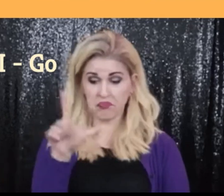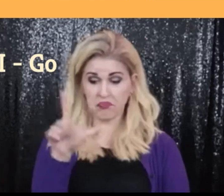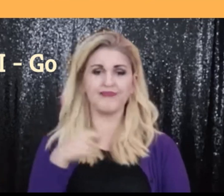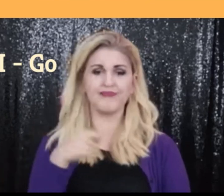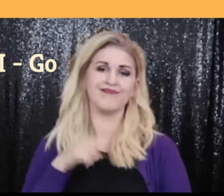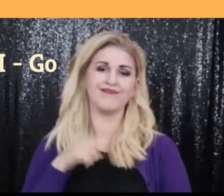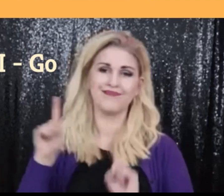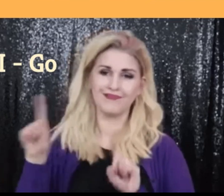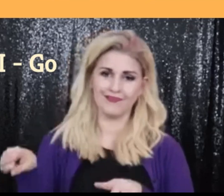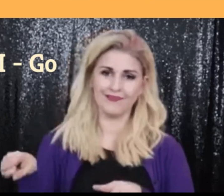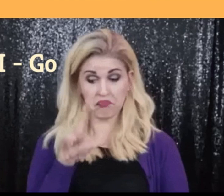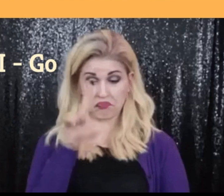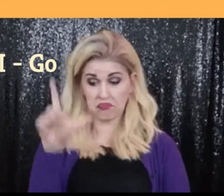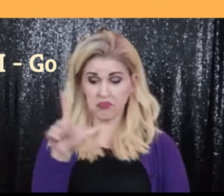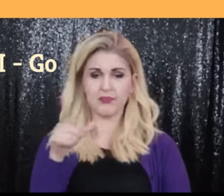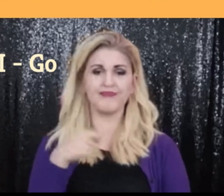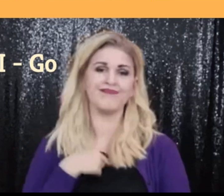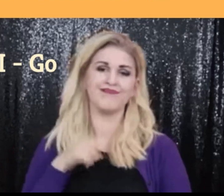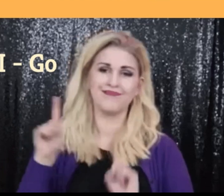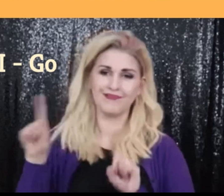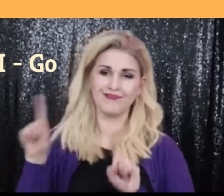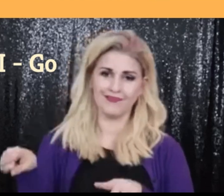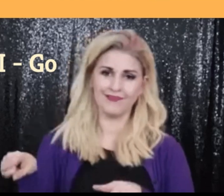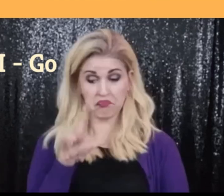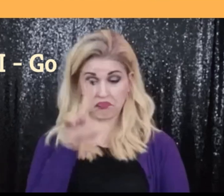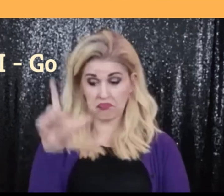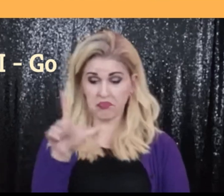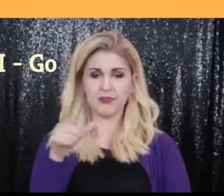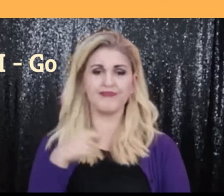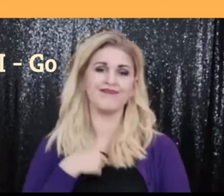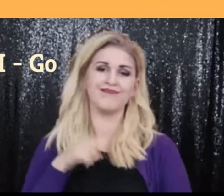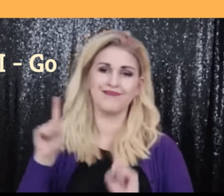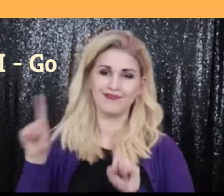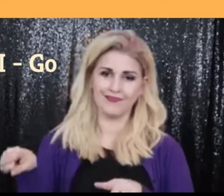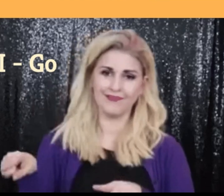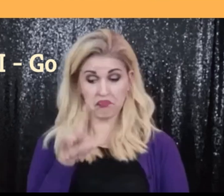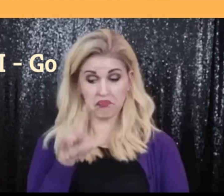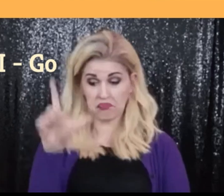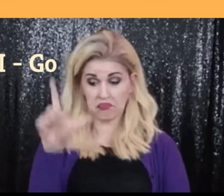last the verb. So, in this case, library is the object,